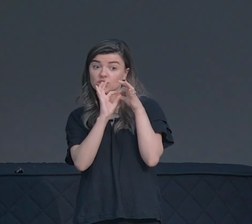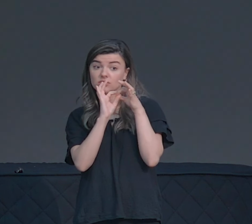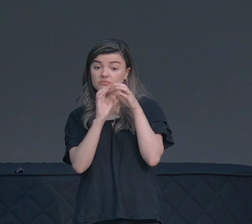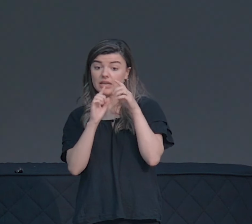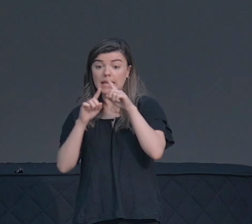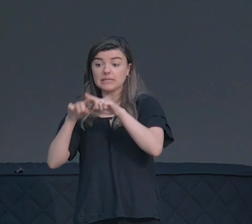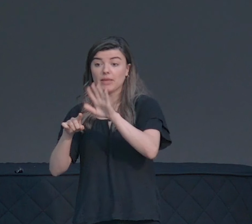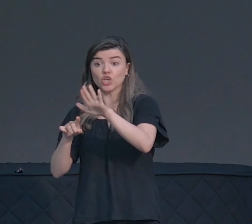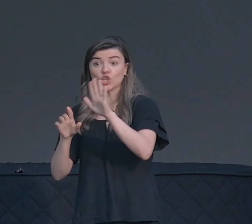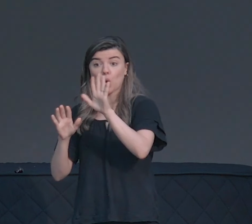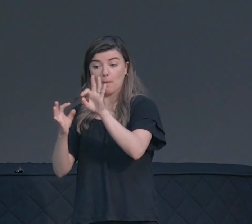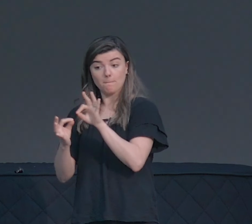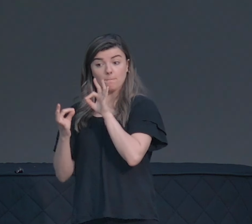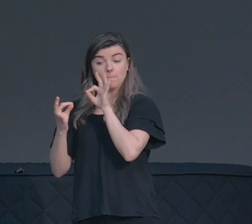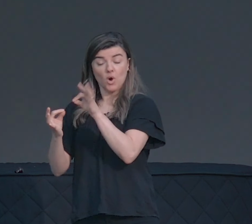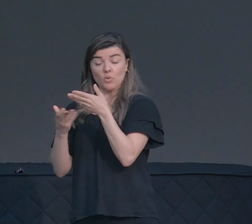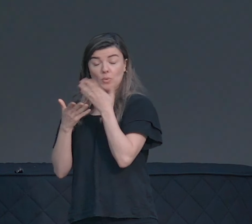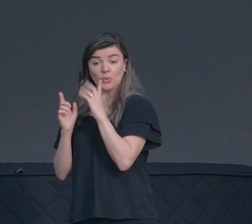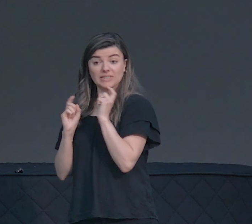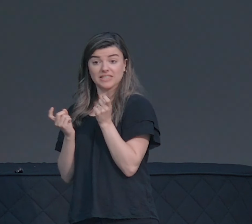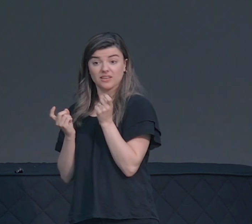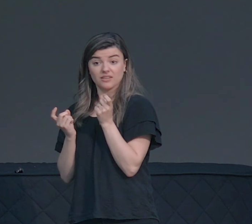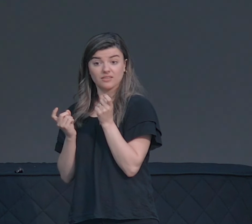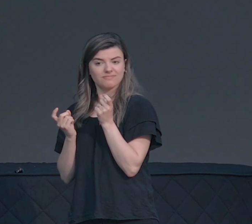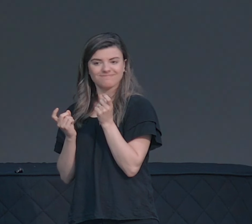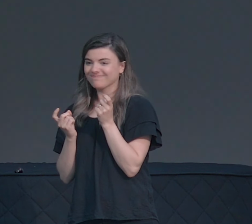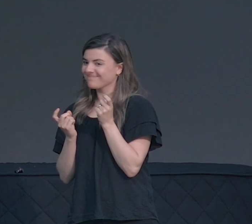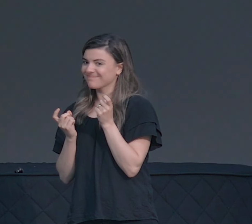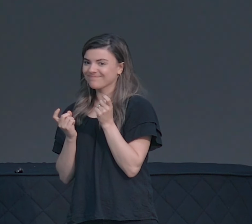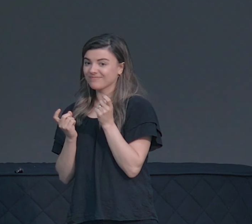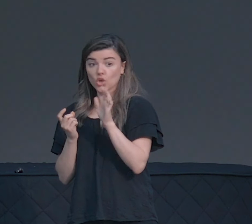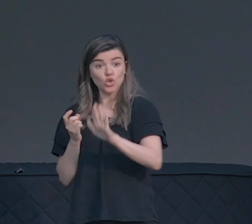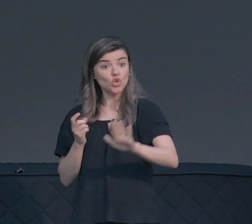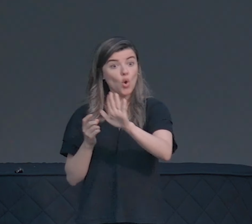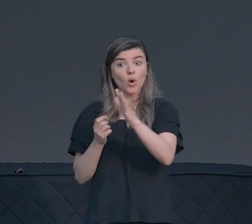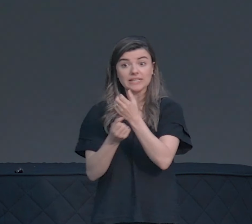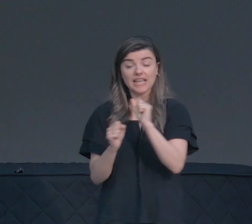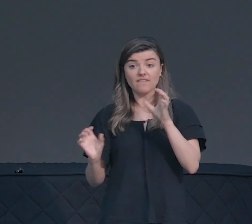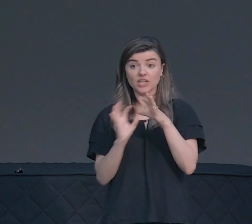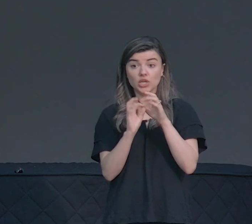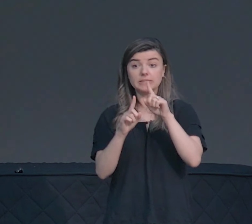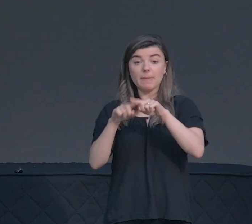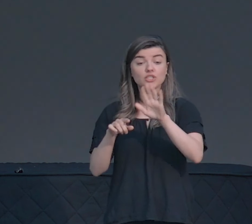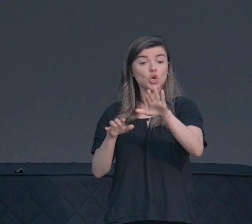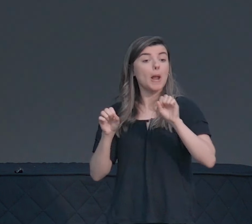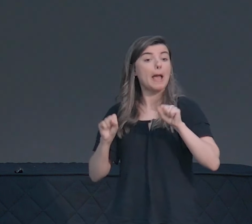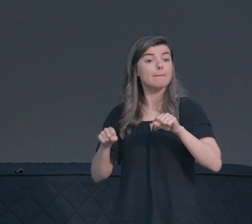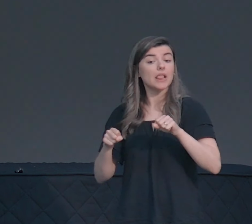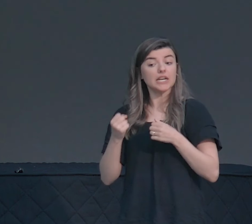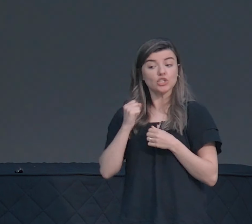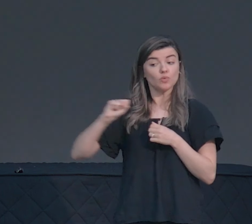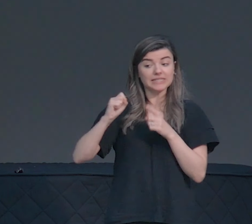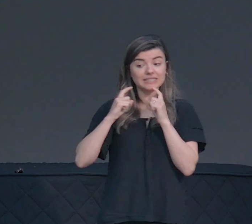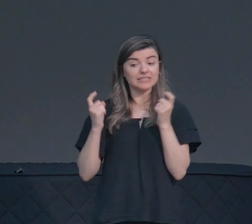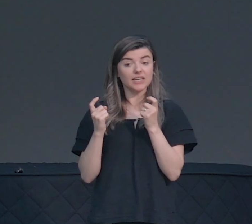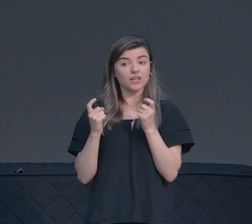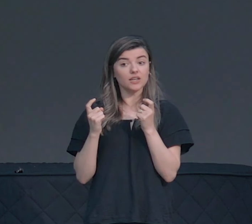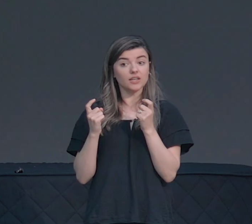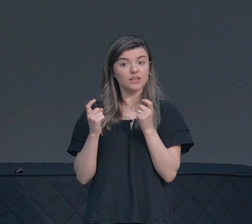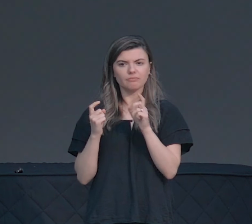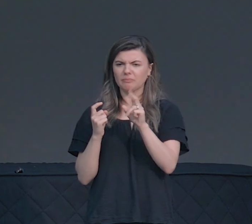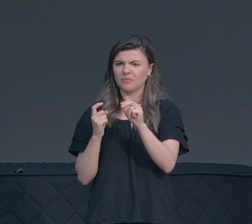own sinlessness. Your salvation does not depend on your own ability to resist sin, because if it